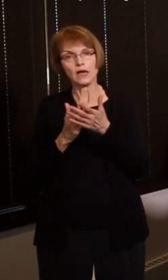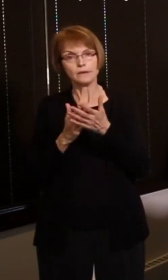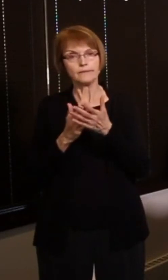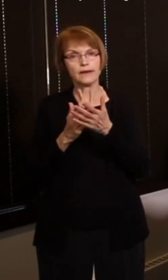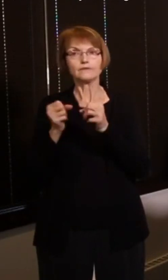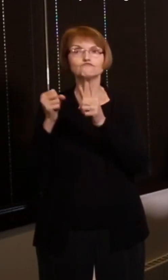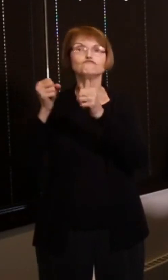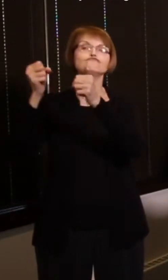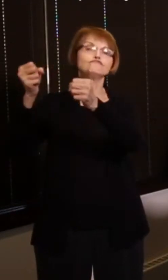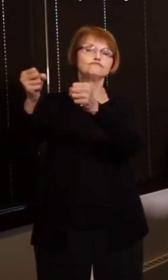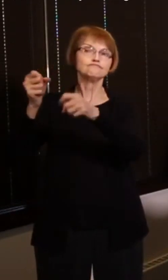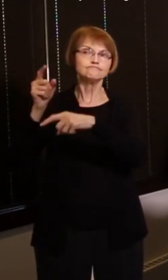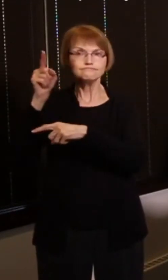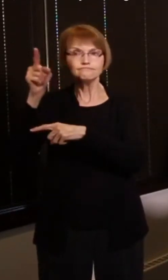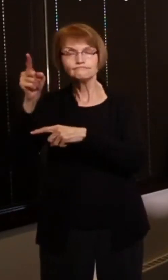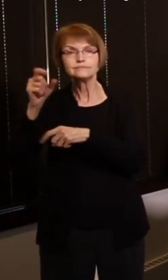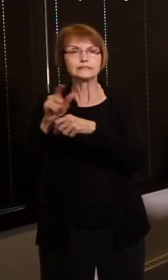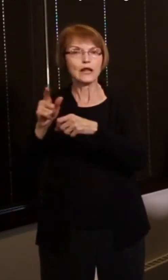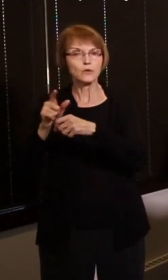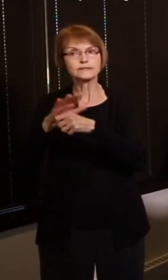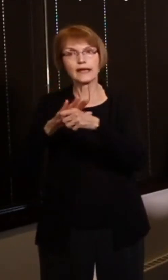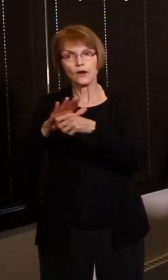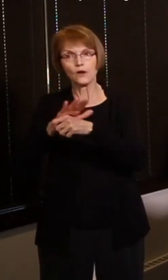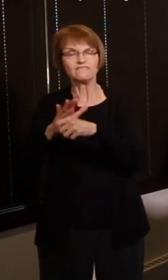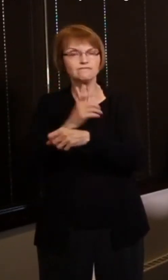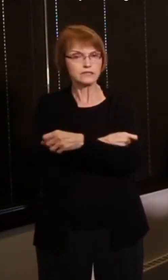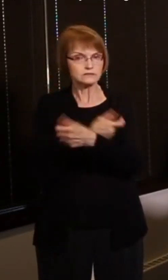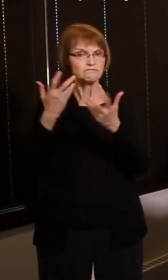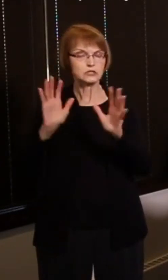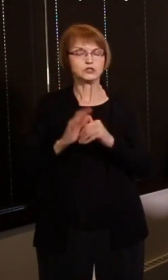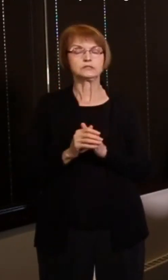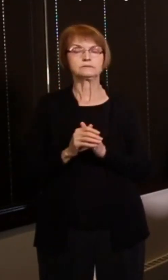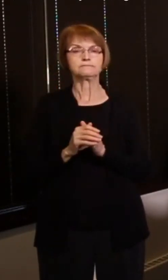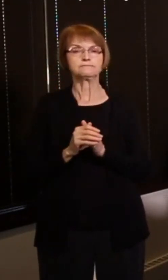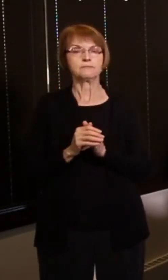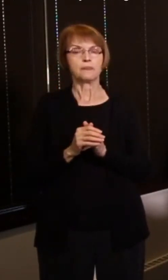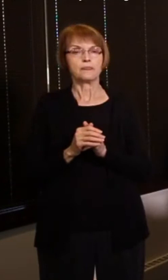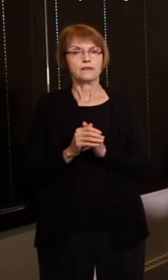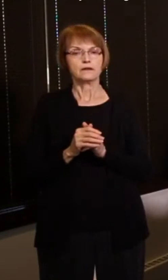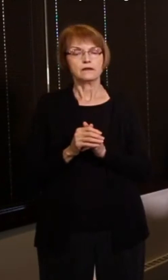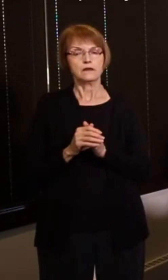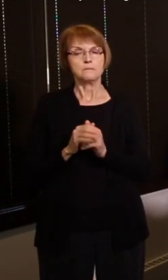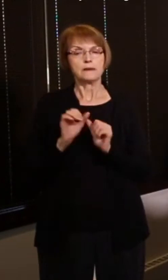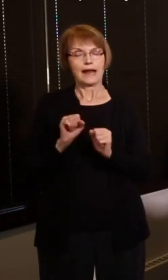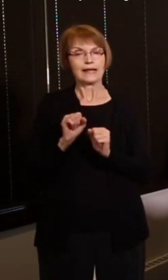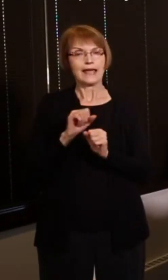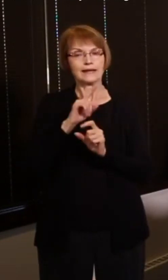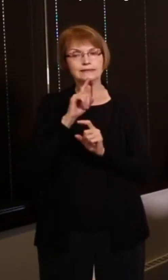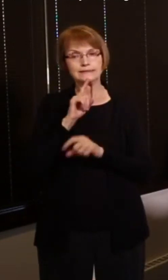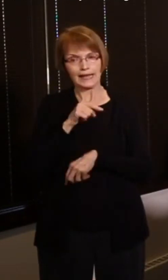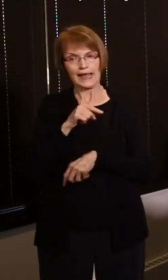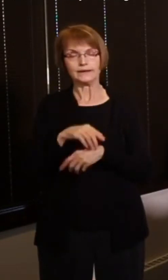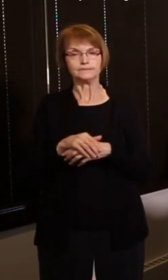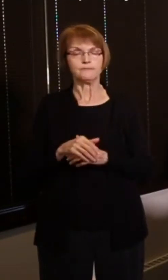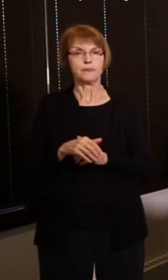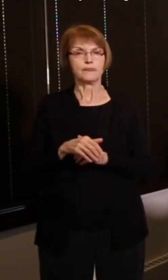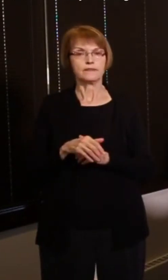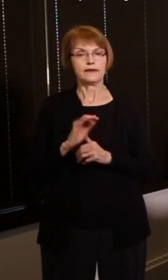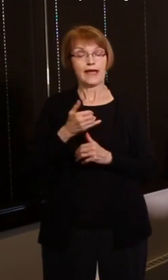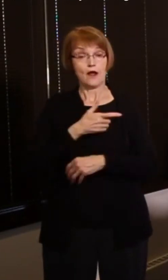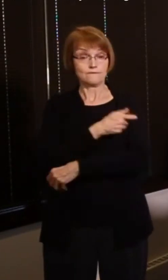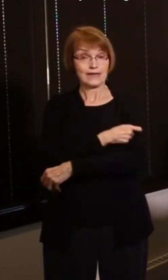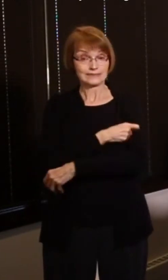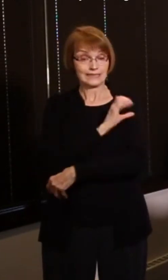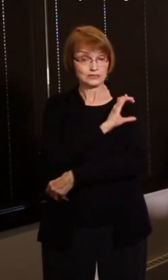traveled outside of the St. Louis Metropolitan area to get vaccinated. But I can say that in discussing our